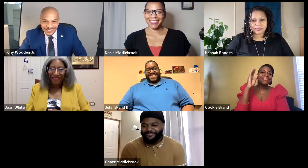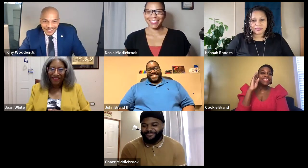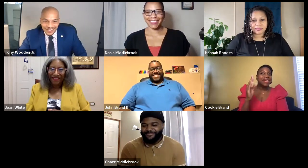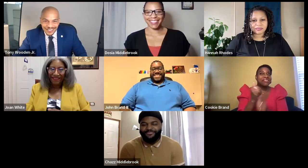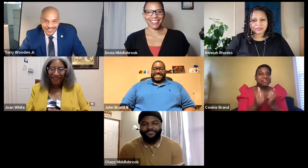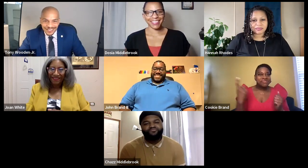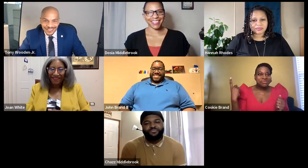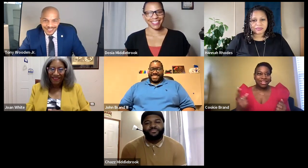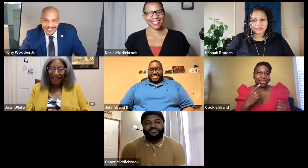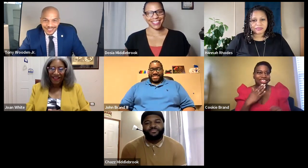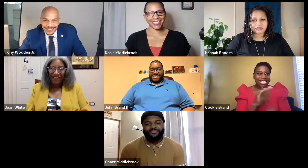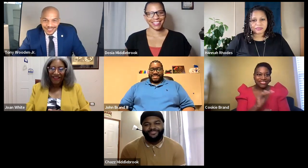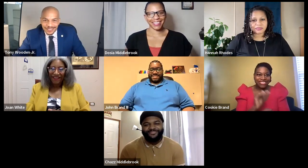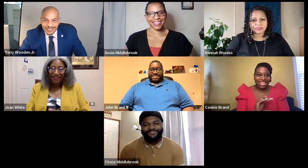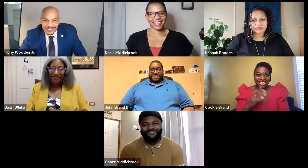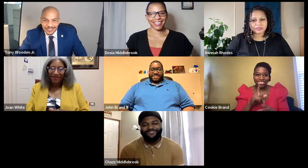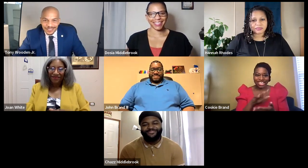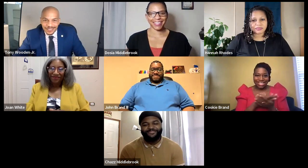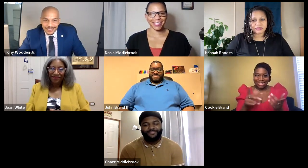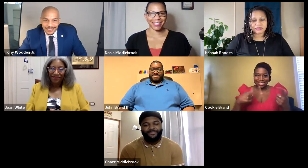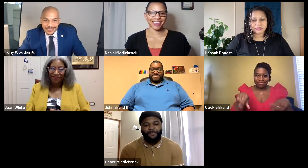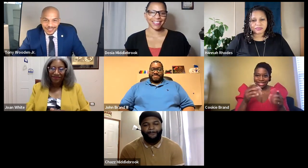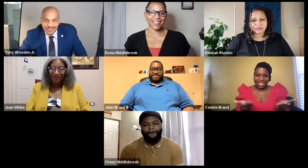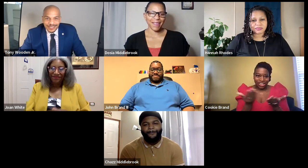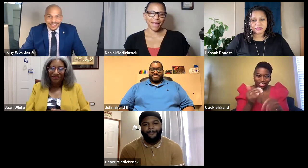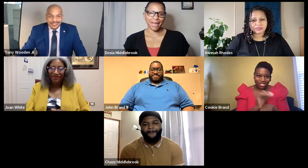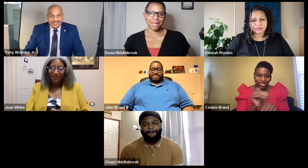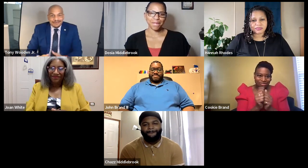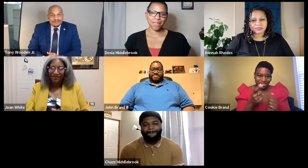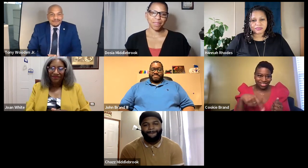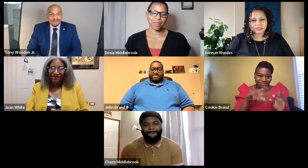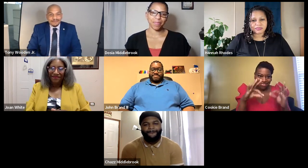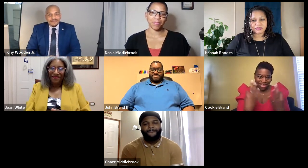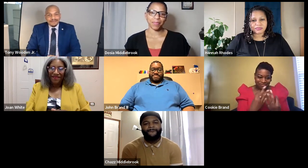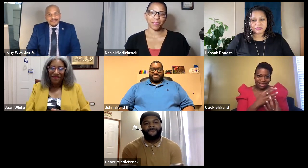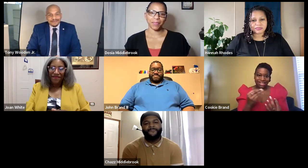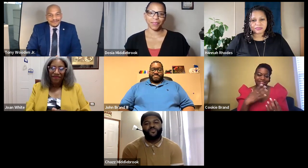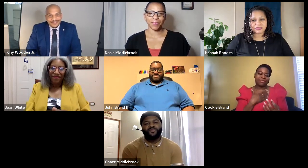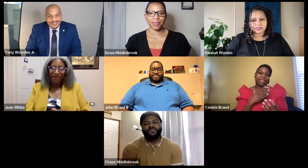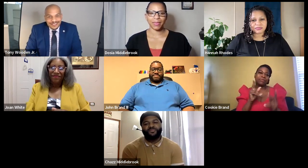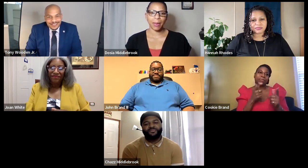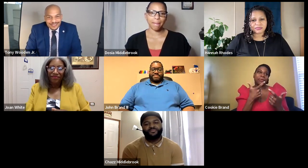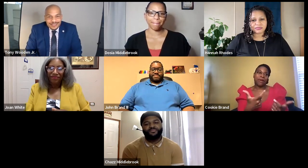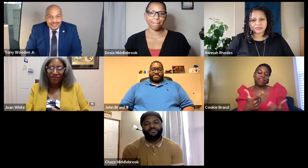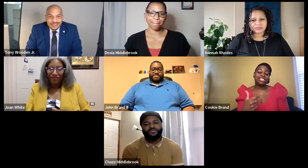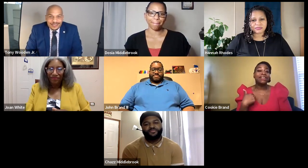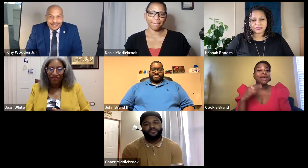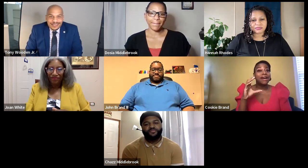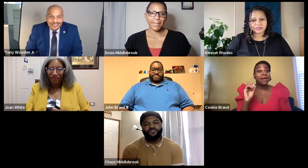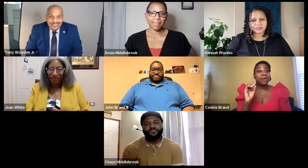next. Hello, everyone. Good evening. It's really nice to be here with you all, and especially with my family.